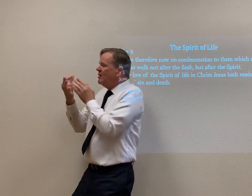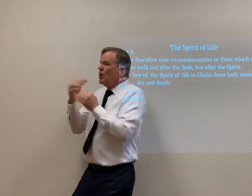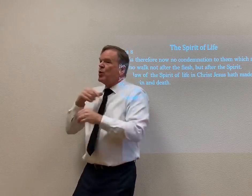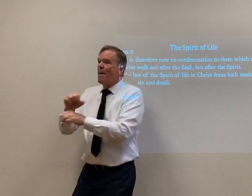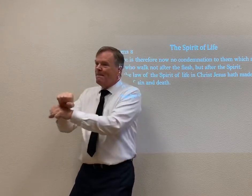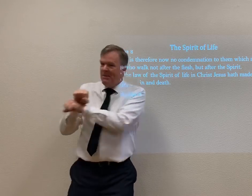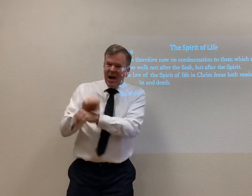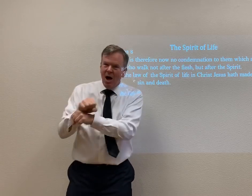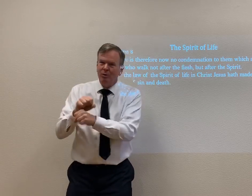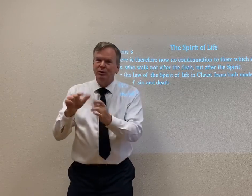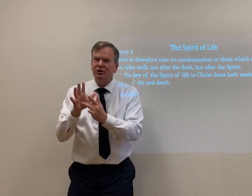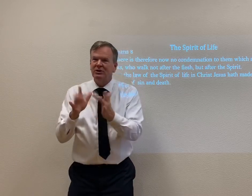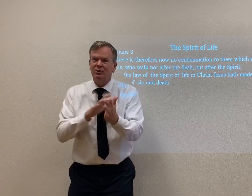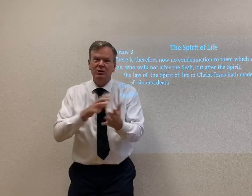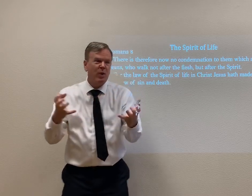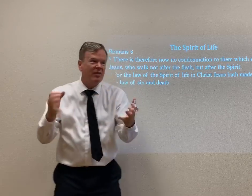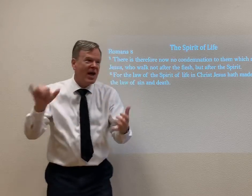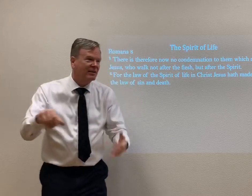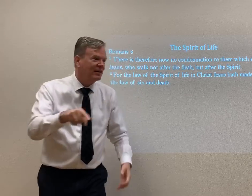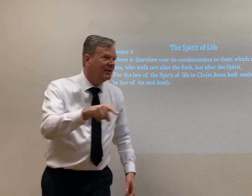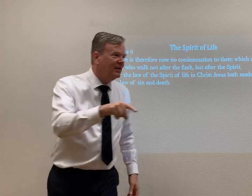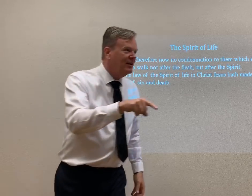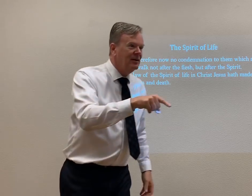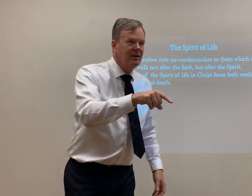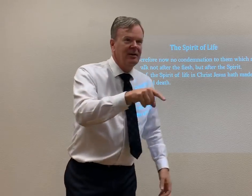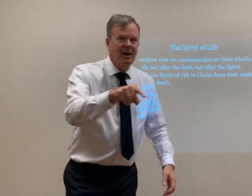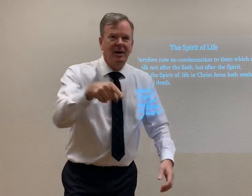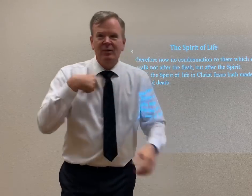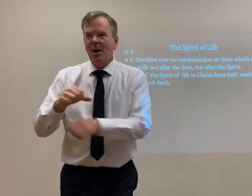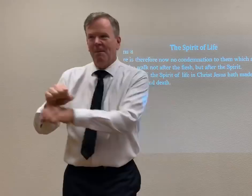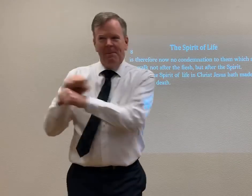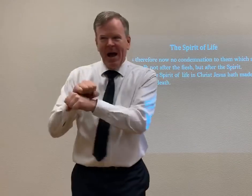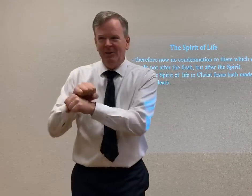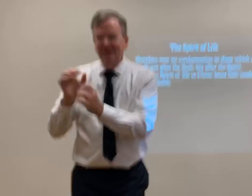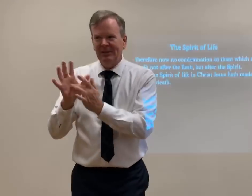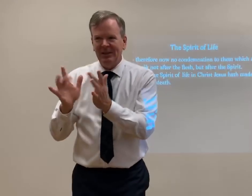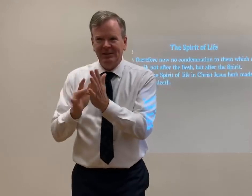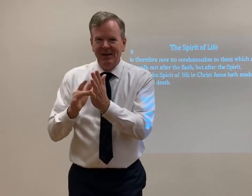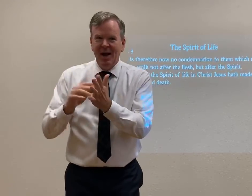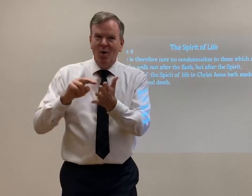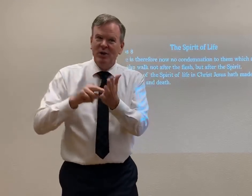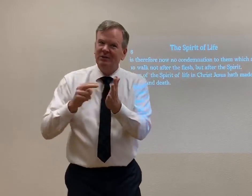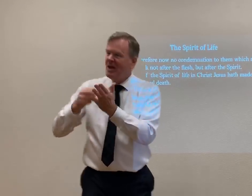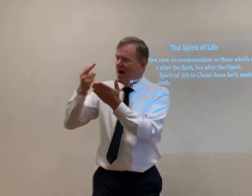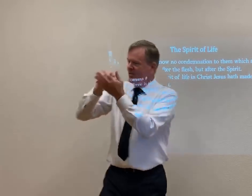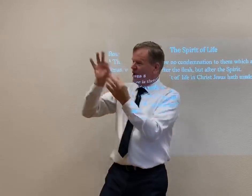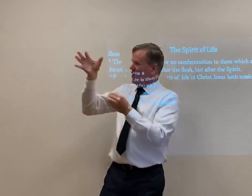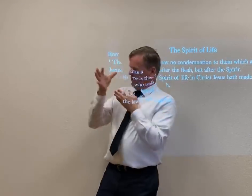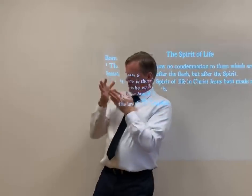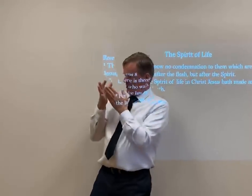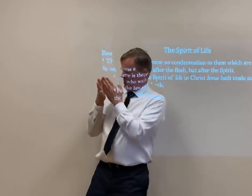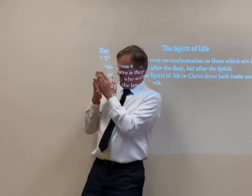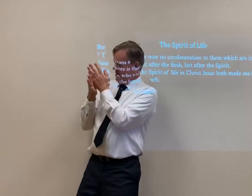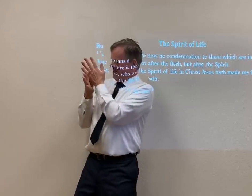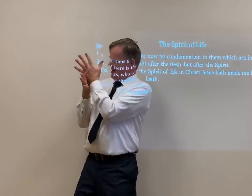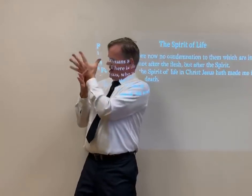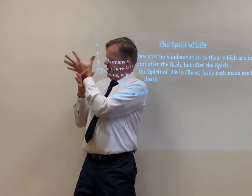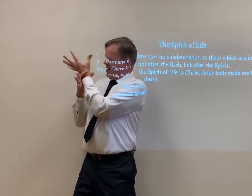go, because we're bound to the world, but we want to be bound to Jesus Christ instead, which means that I need to